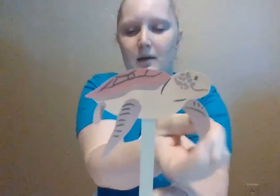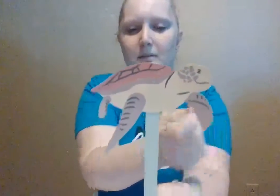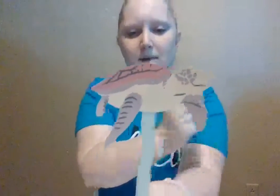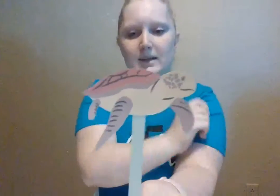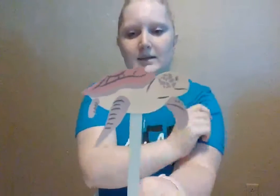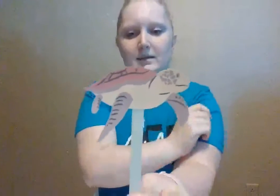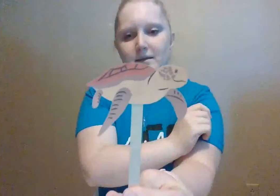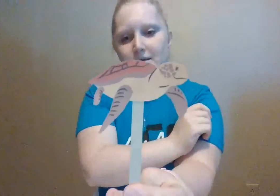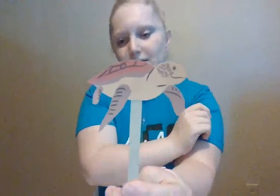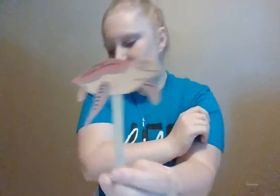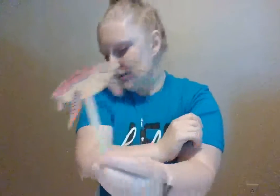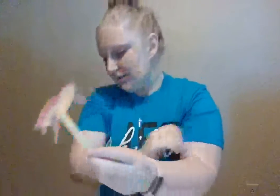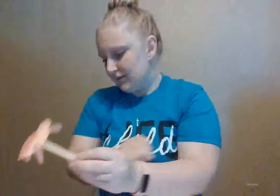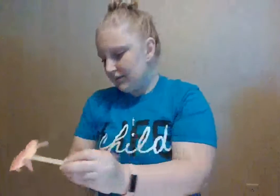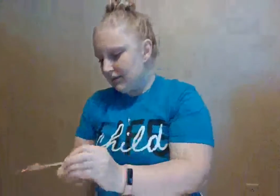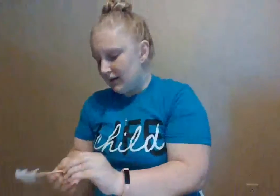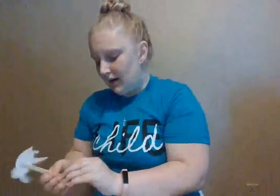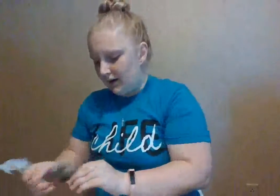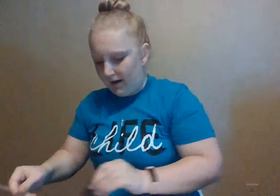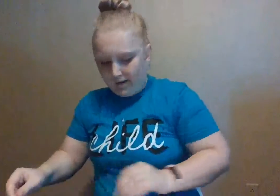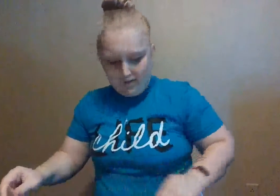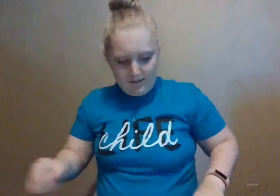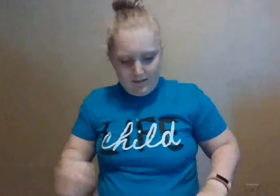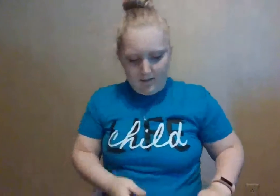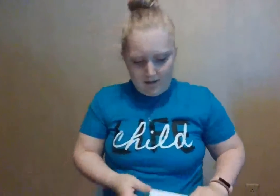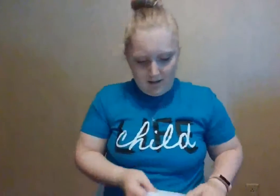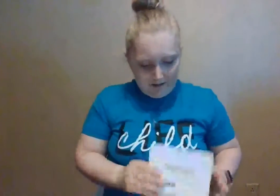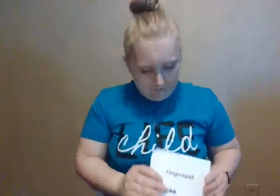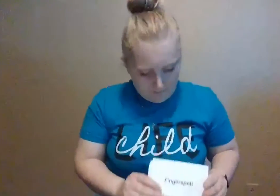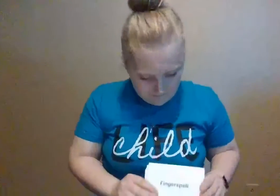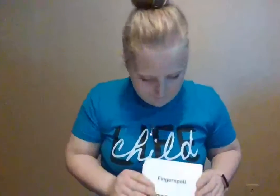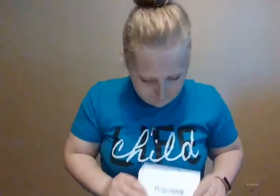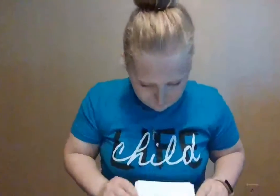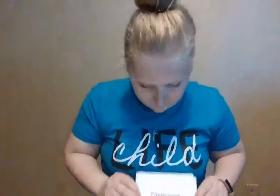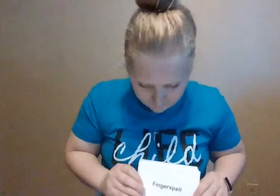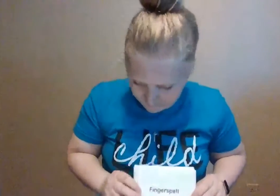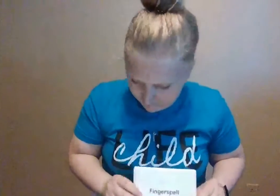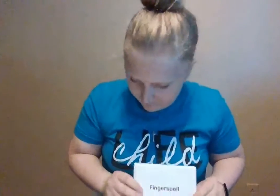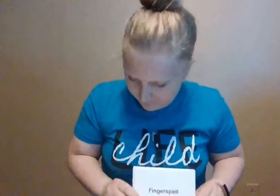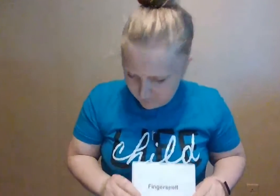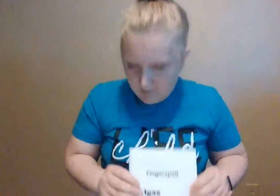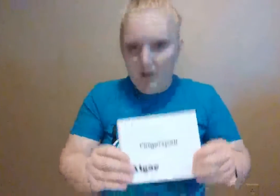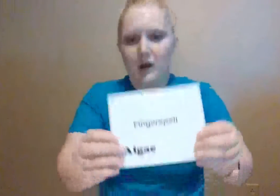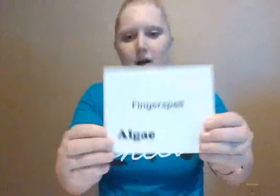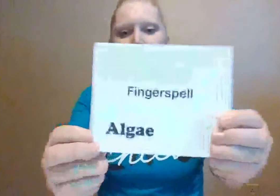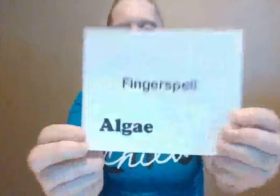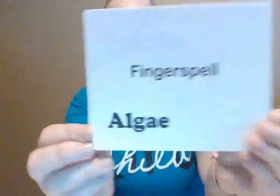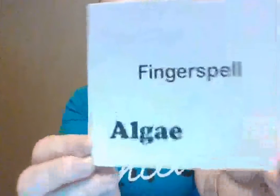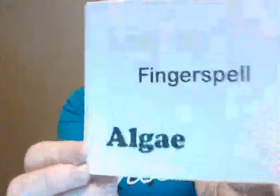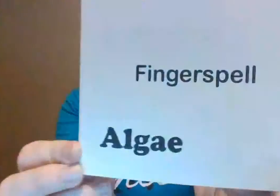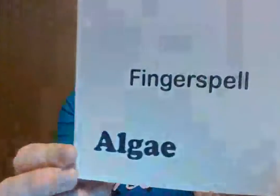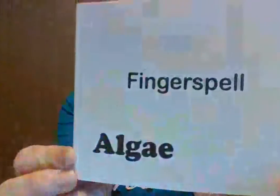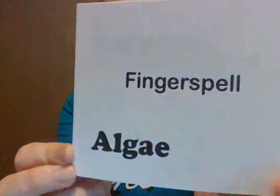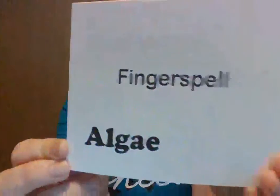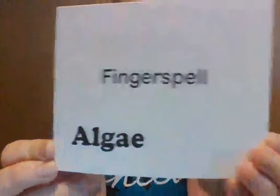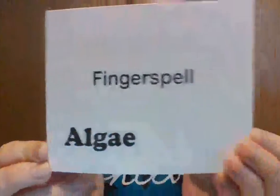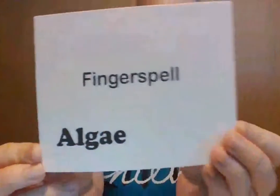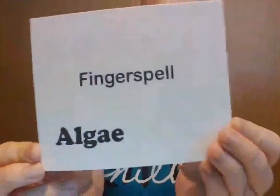thumbs. All right, let's see what our next sign is. Our next sign is